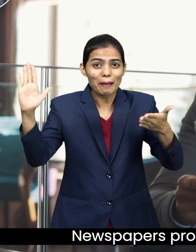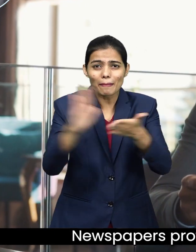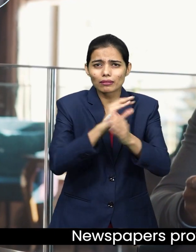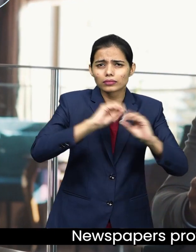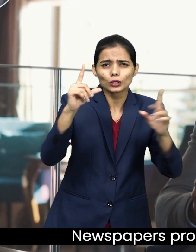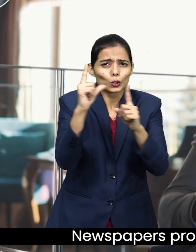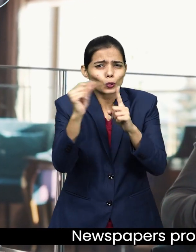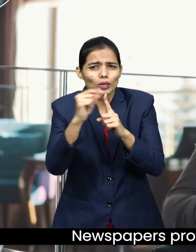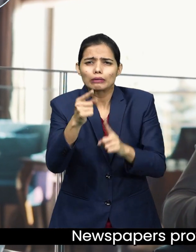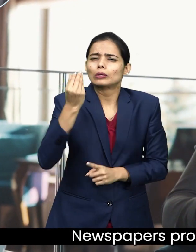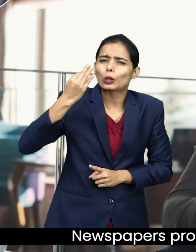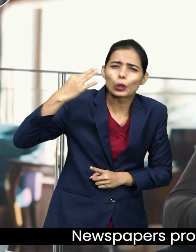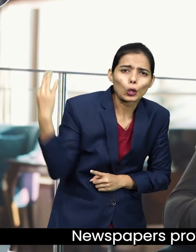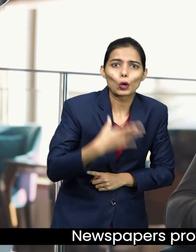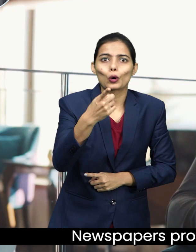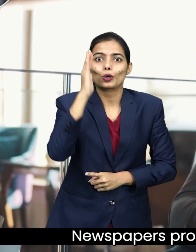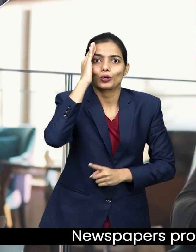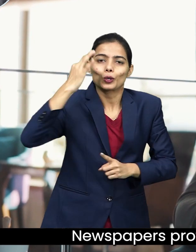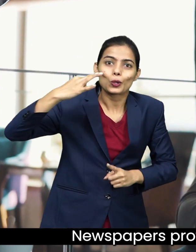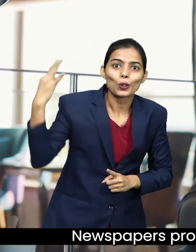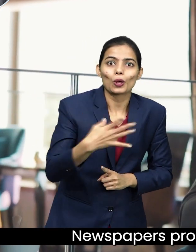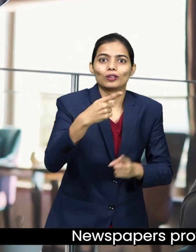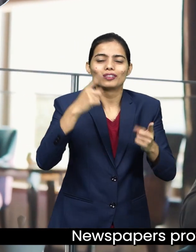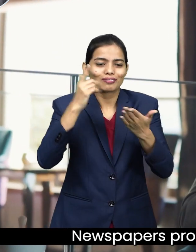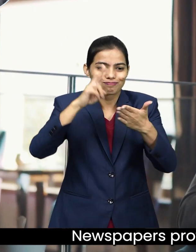Newspapers provide fresh news to readers.